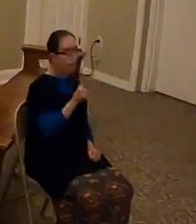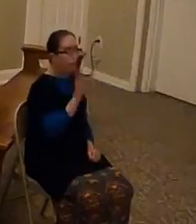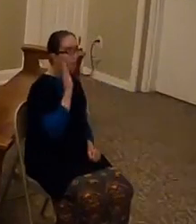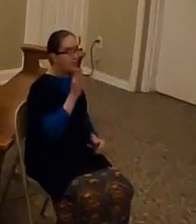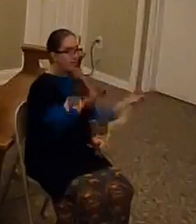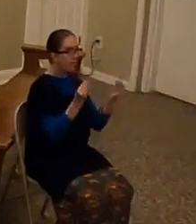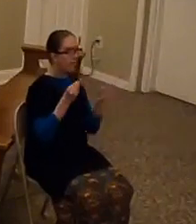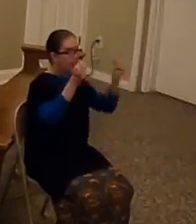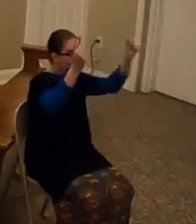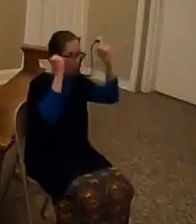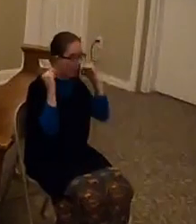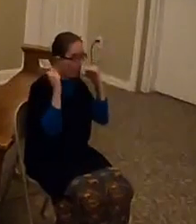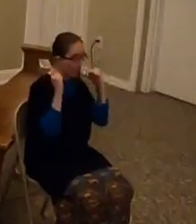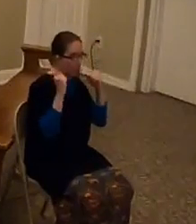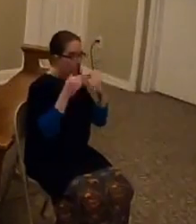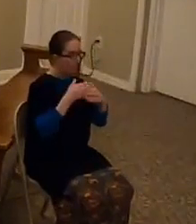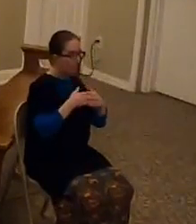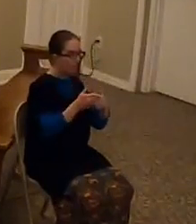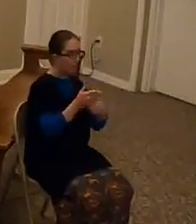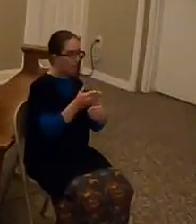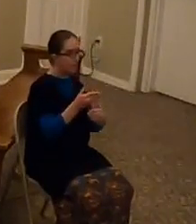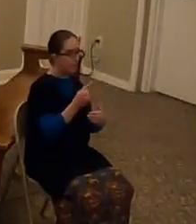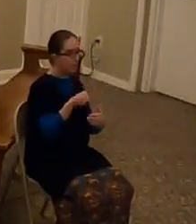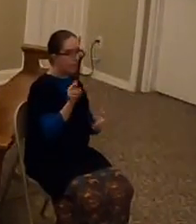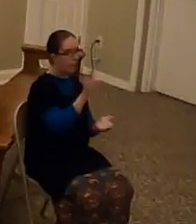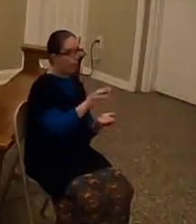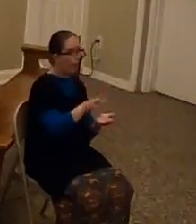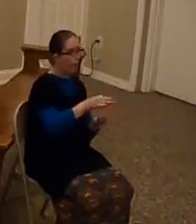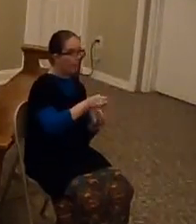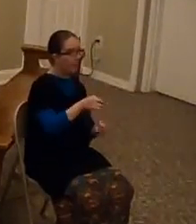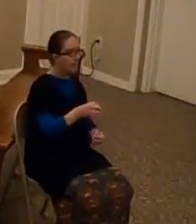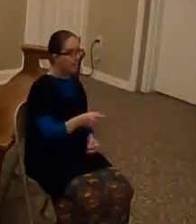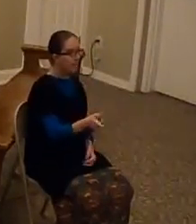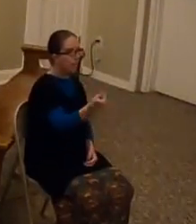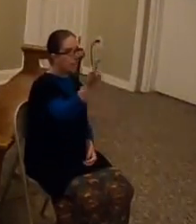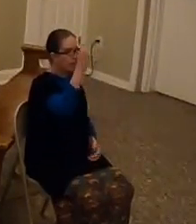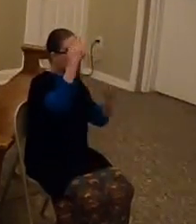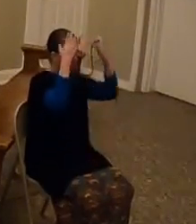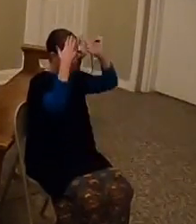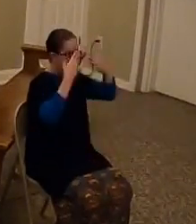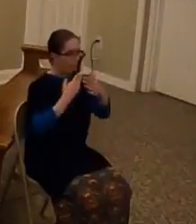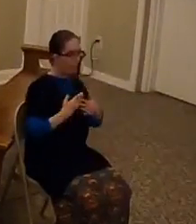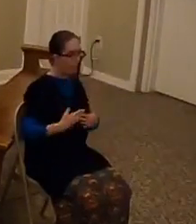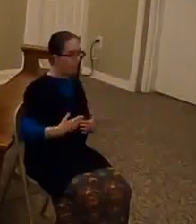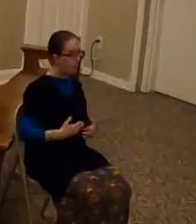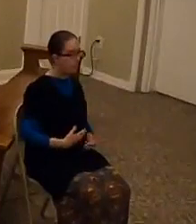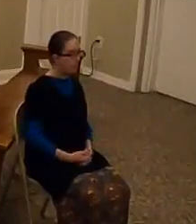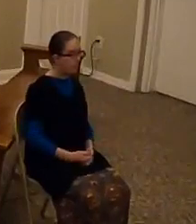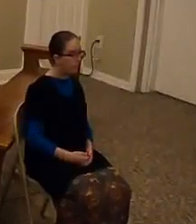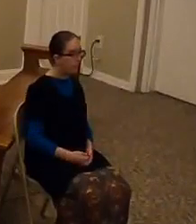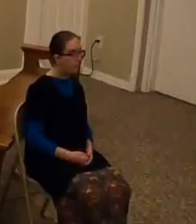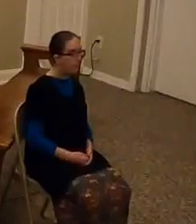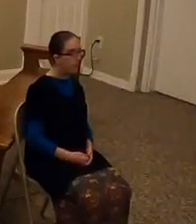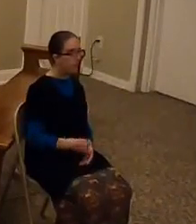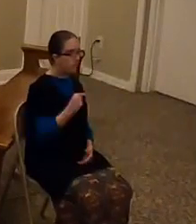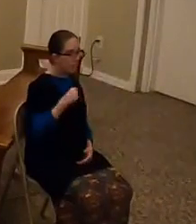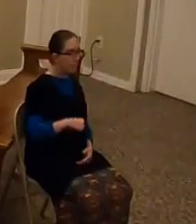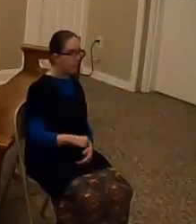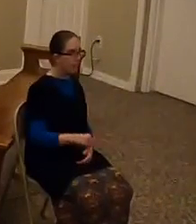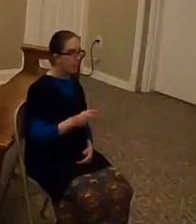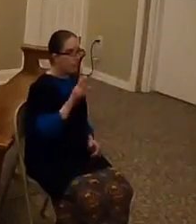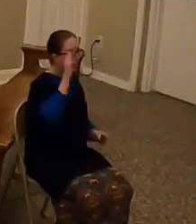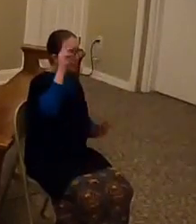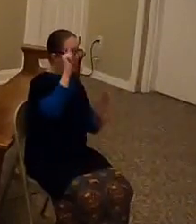You shall receive power after that the Holy Ghost has come upon you. And it goes on to say